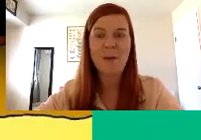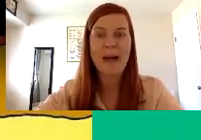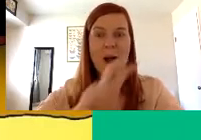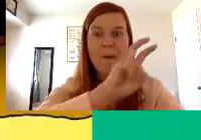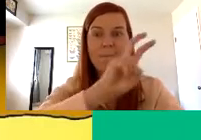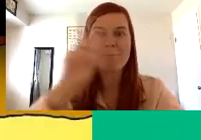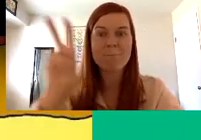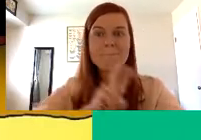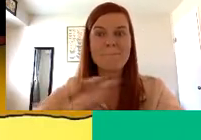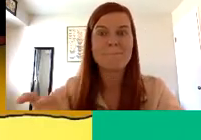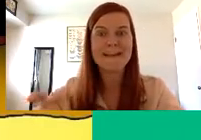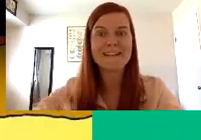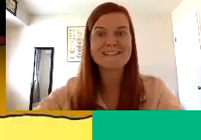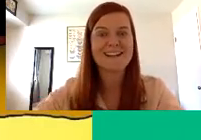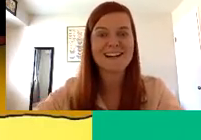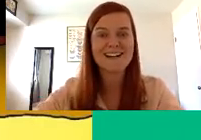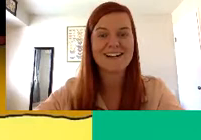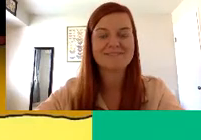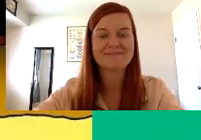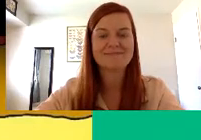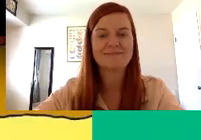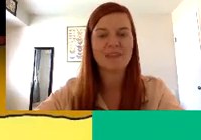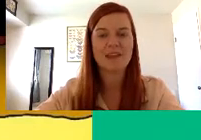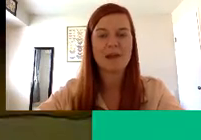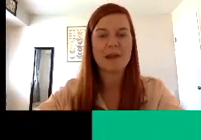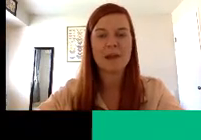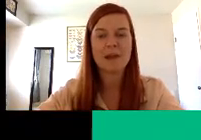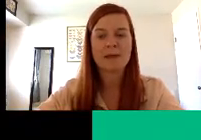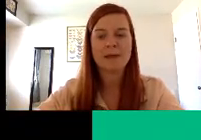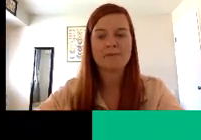song about pizza.